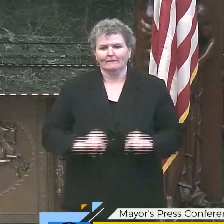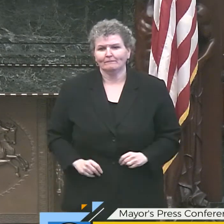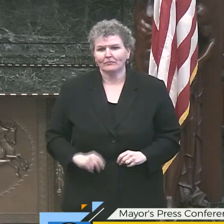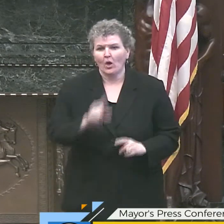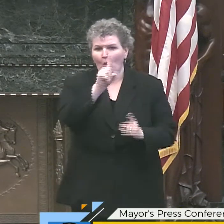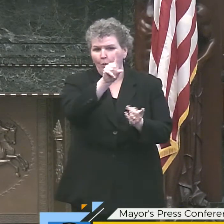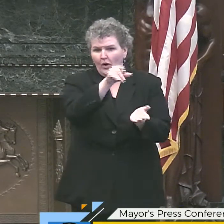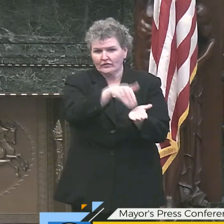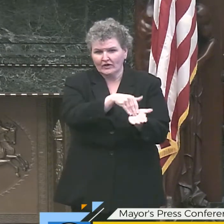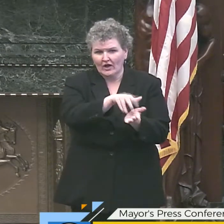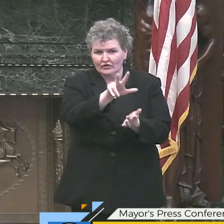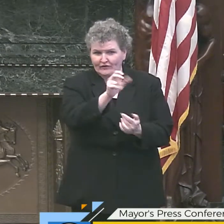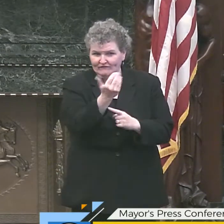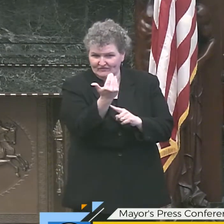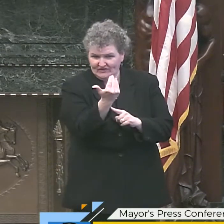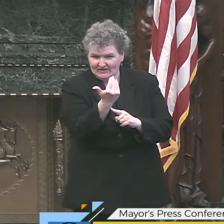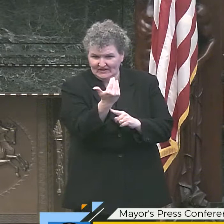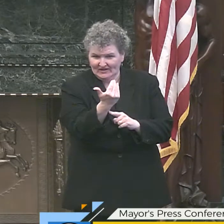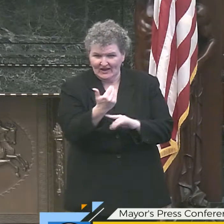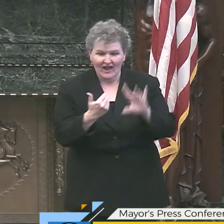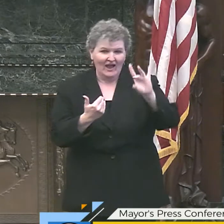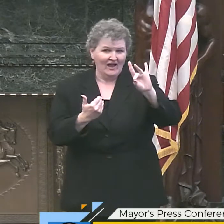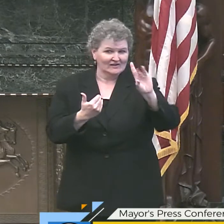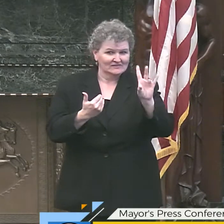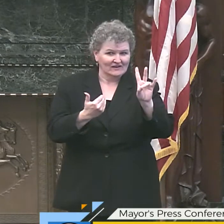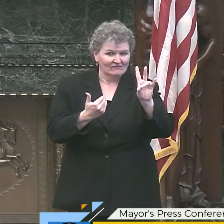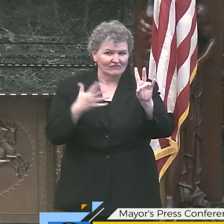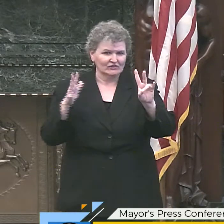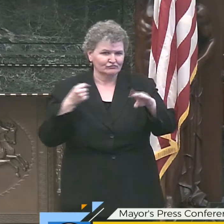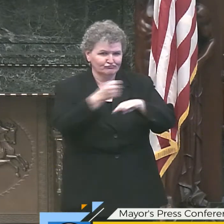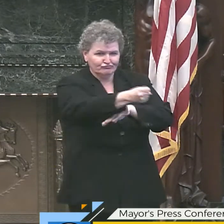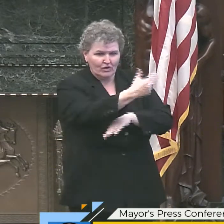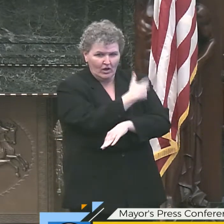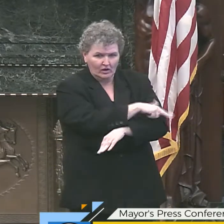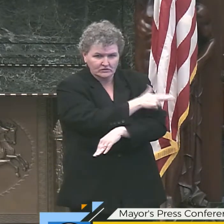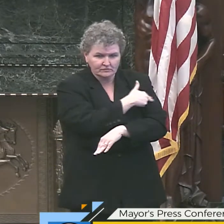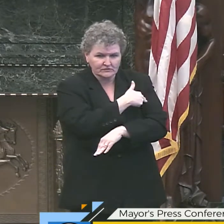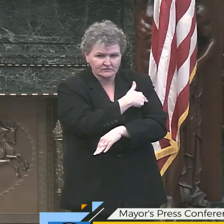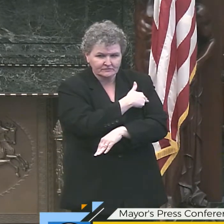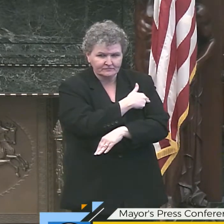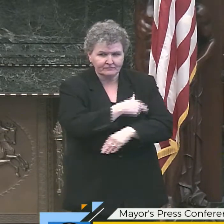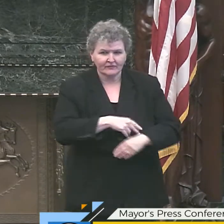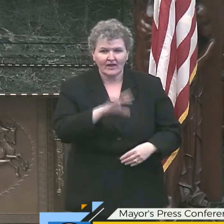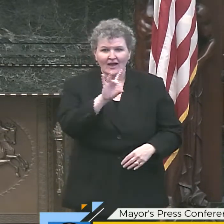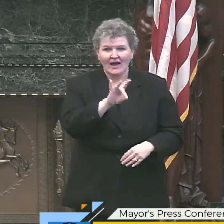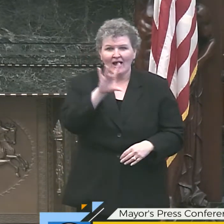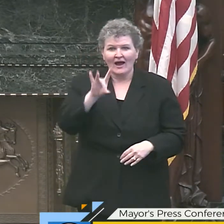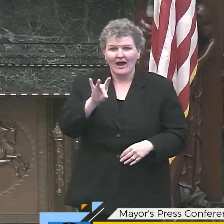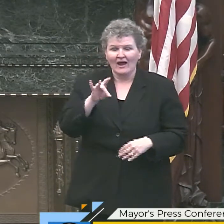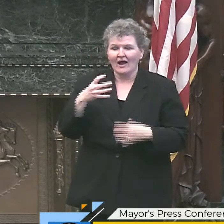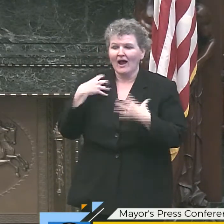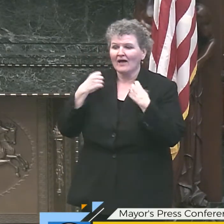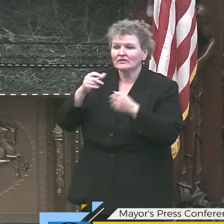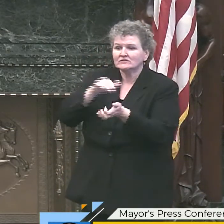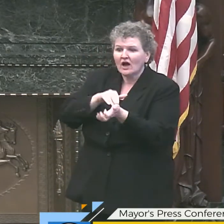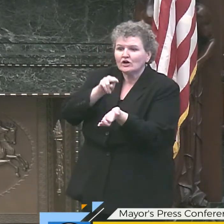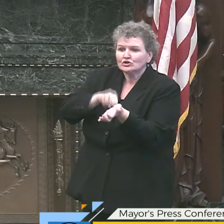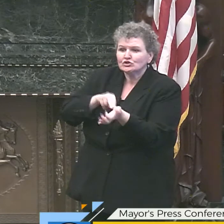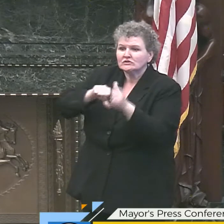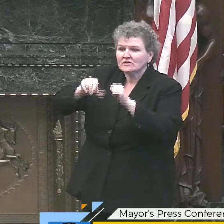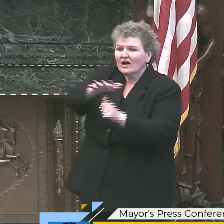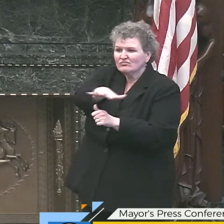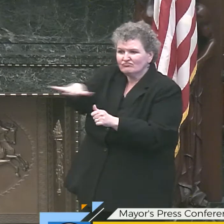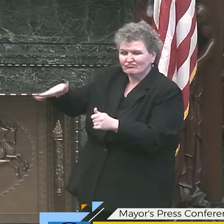1,315, we know that 87 have been hospitalized and that 88 were known to be healthcare workers. I